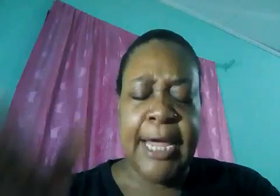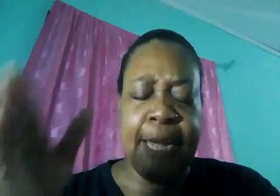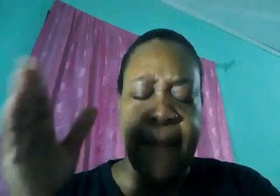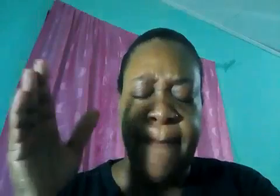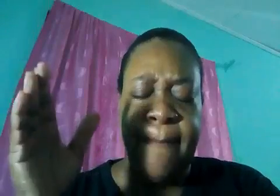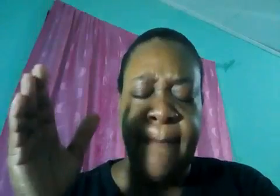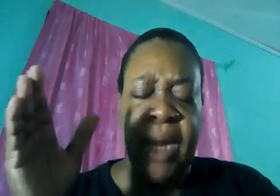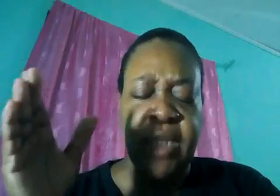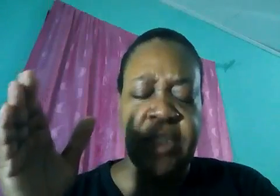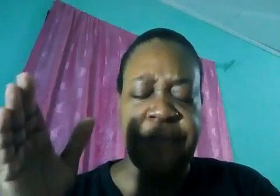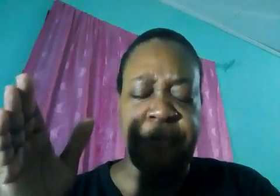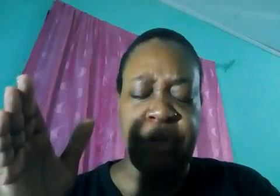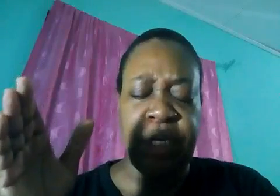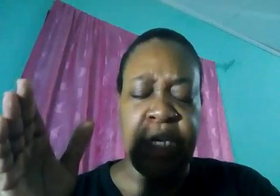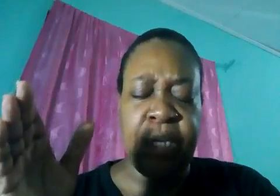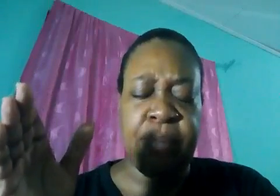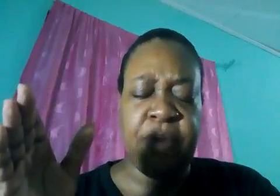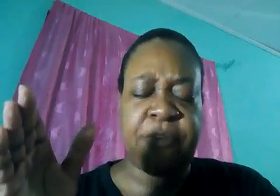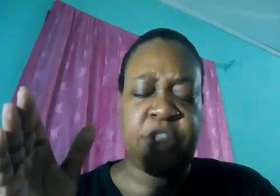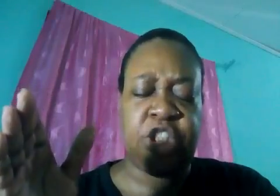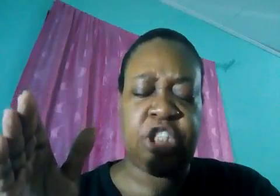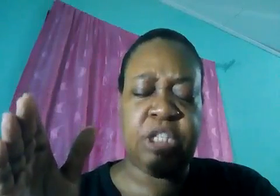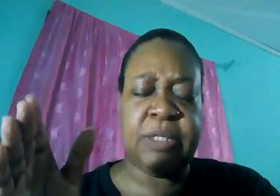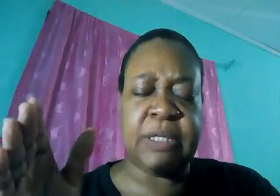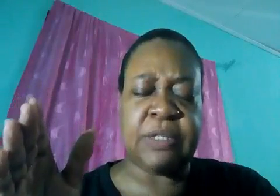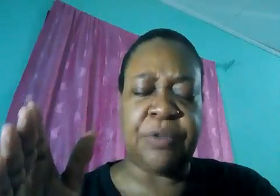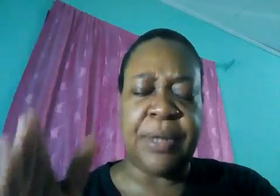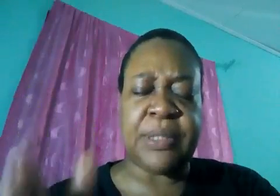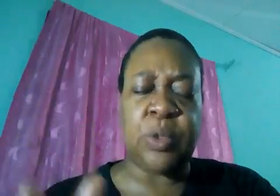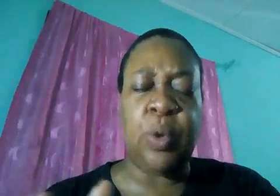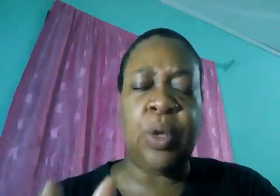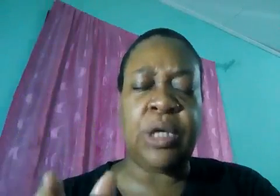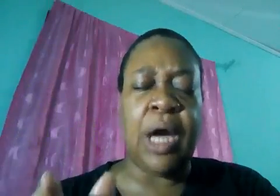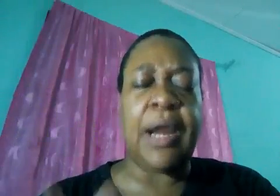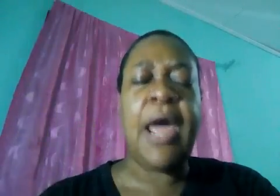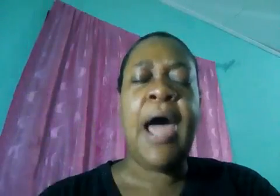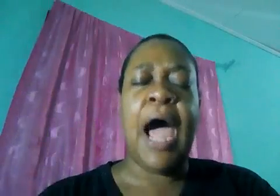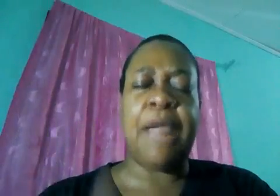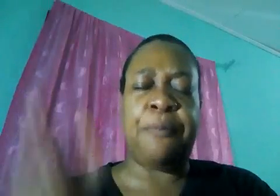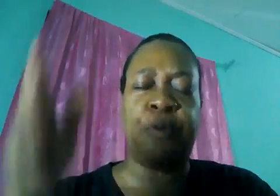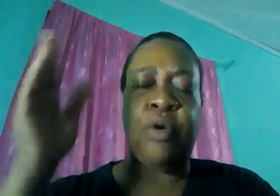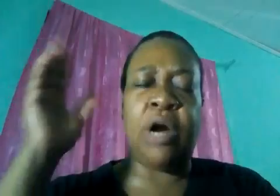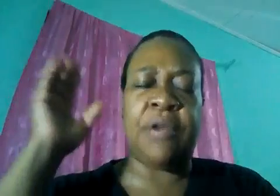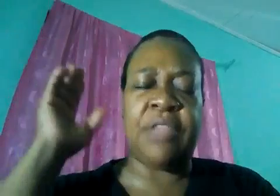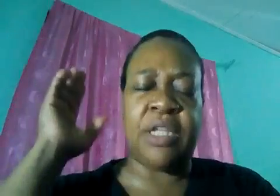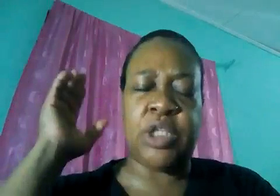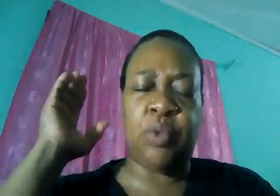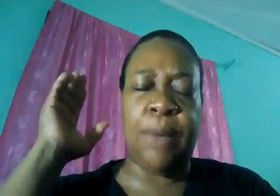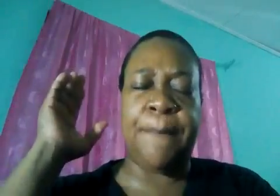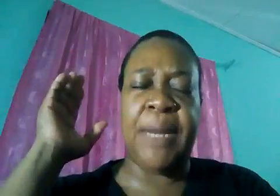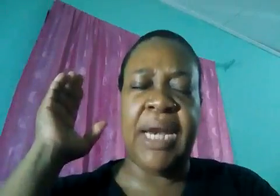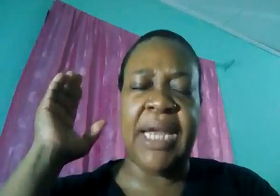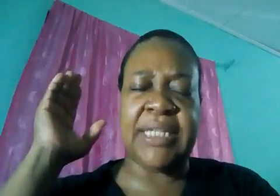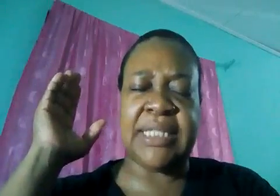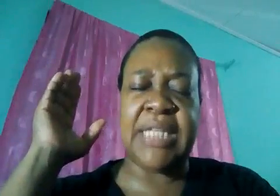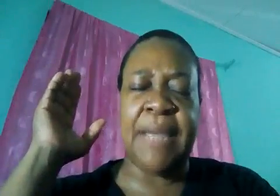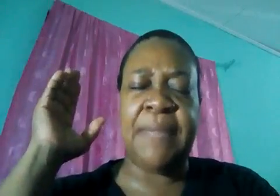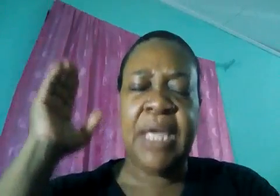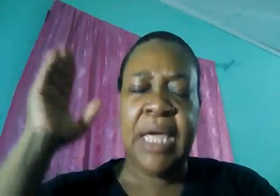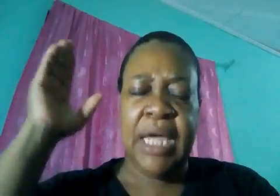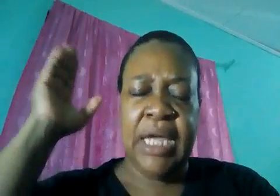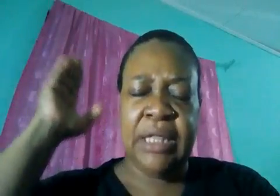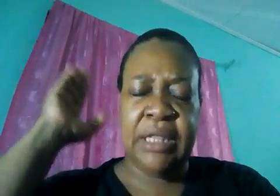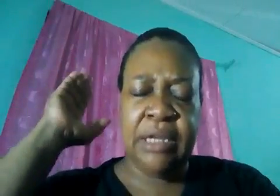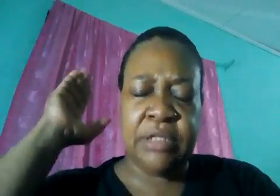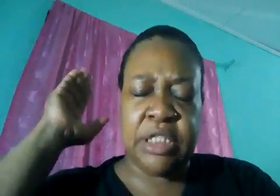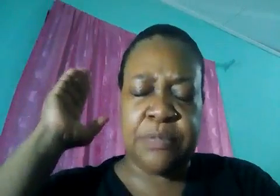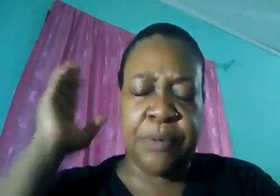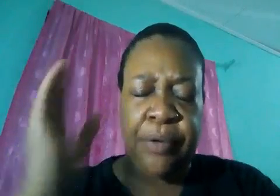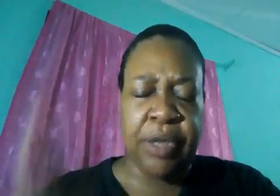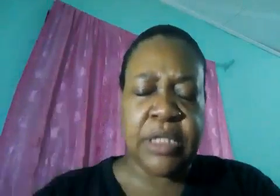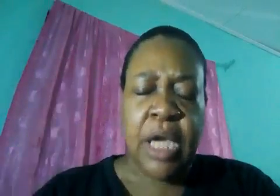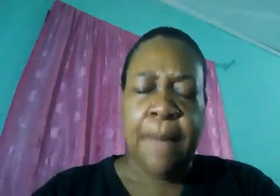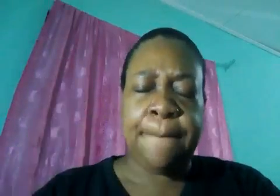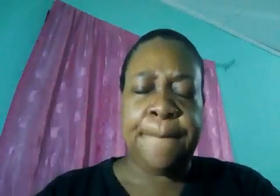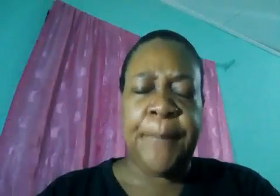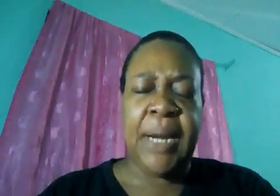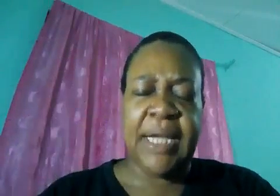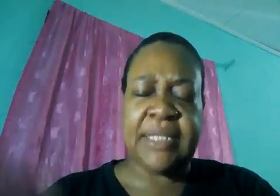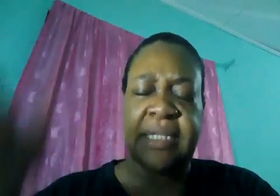the mightiful name of Jesus Christ, oh Lord God. I pray, oh God, that you will bless them in their spirit, bless them